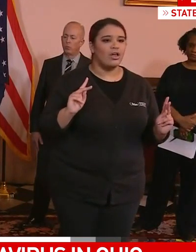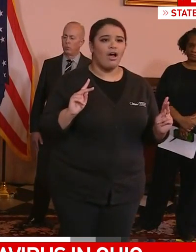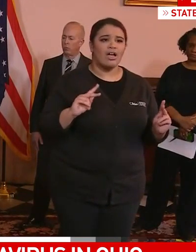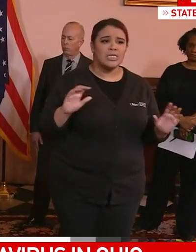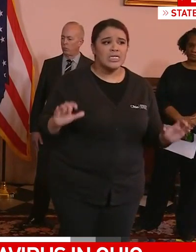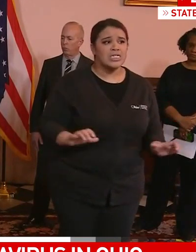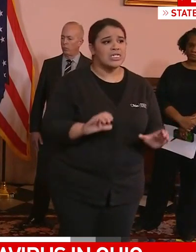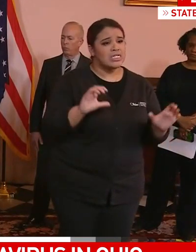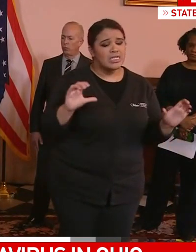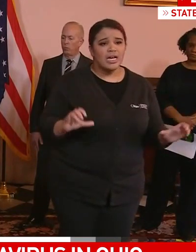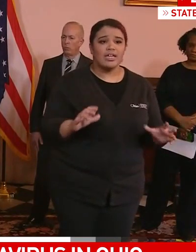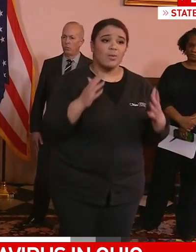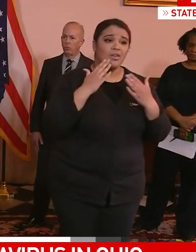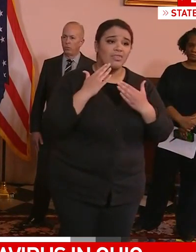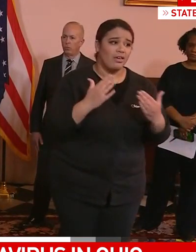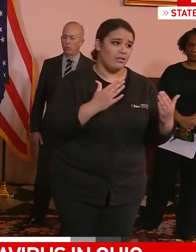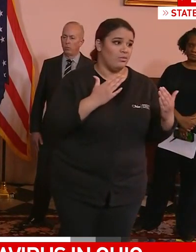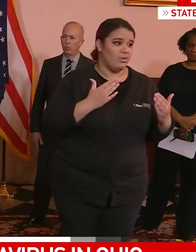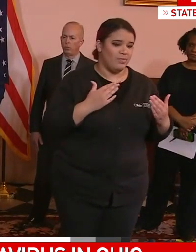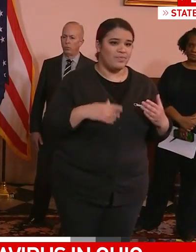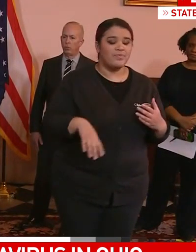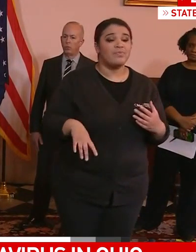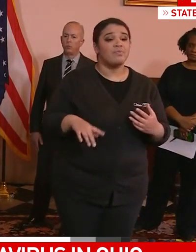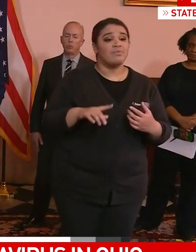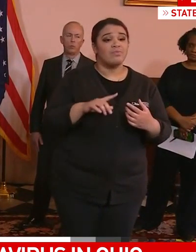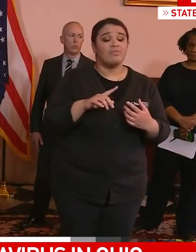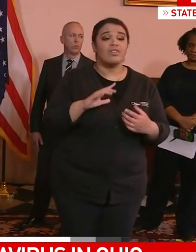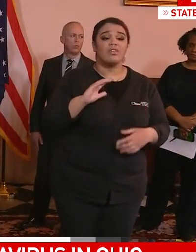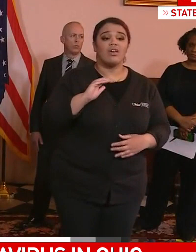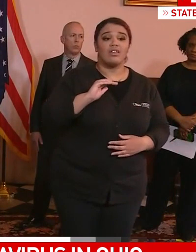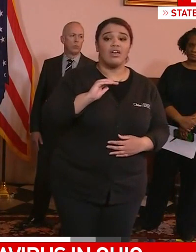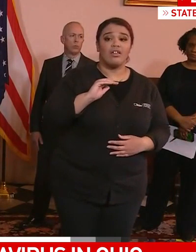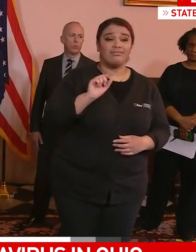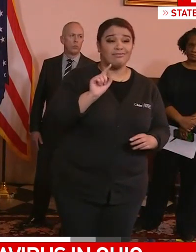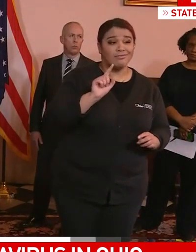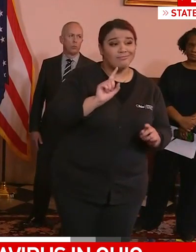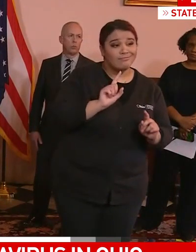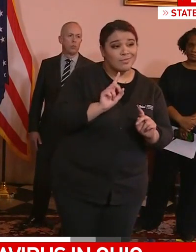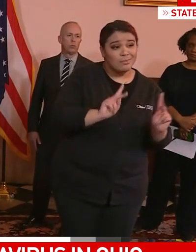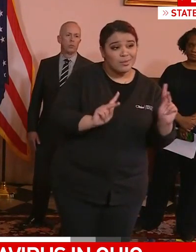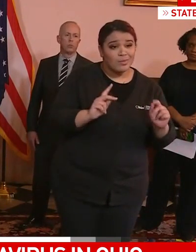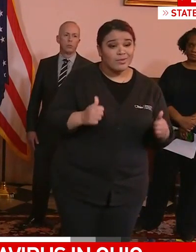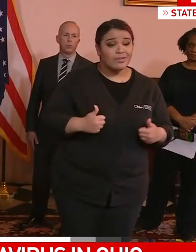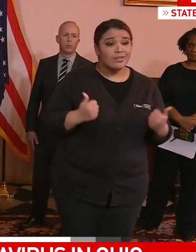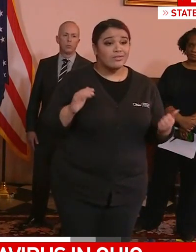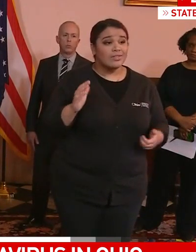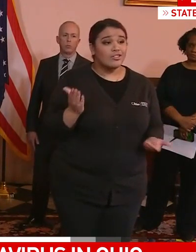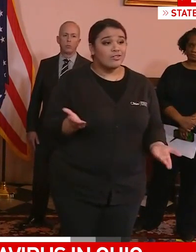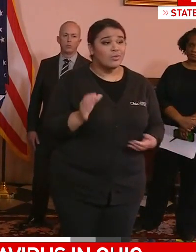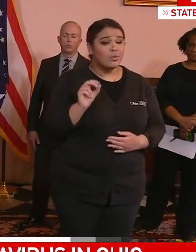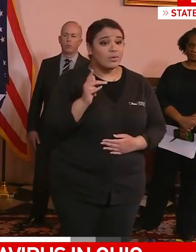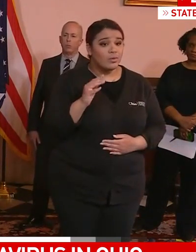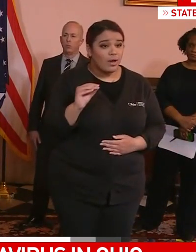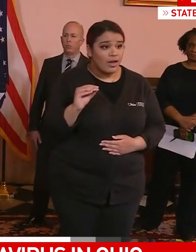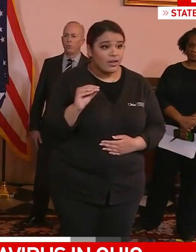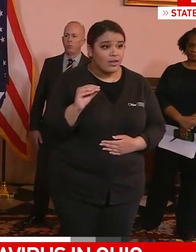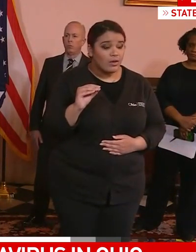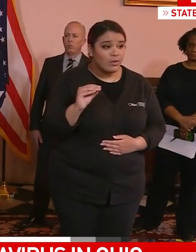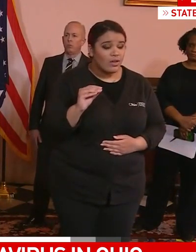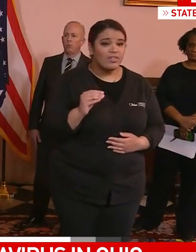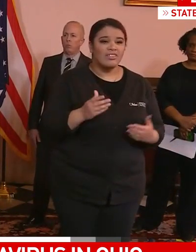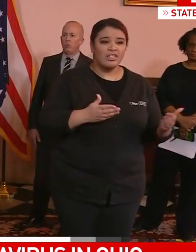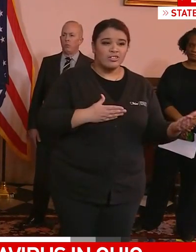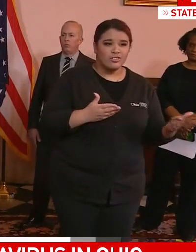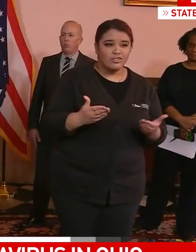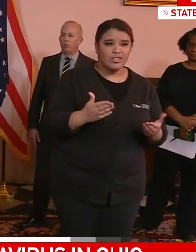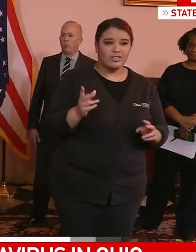amazing work. I want to thank our fellow Ohioans who continue each day to serve the most vulnerable members of